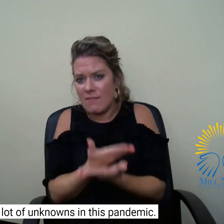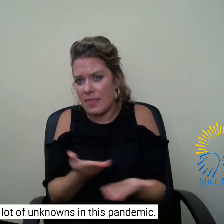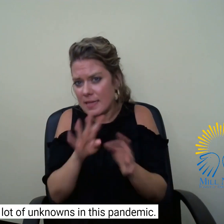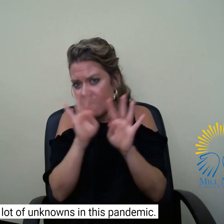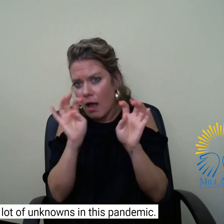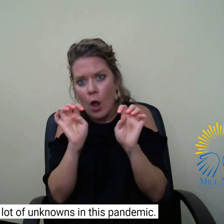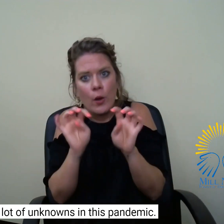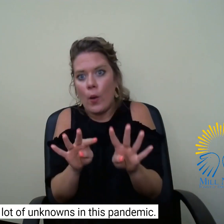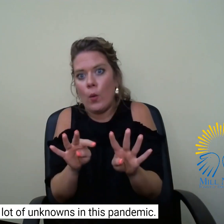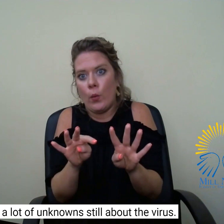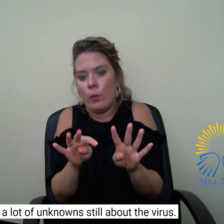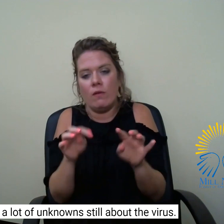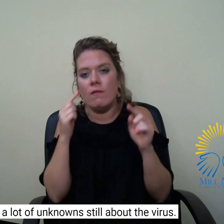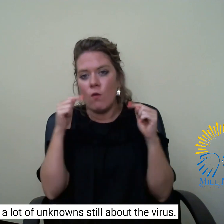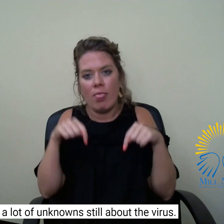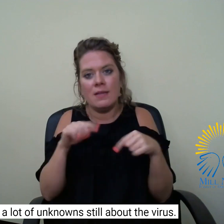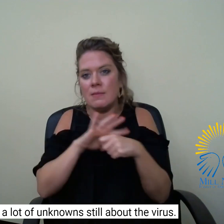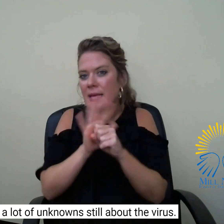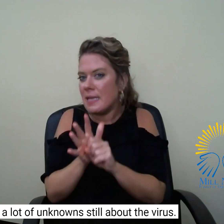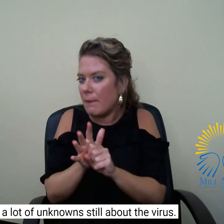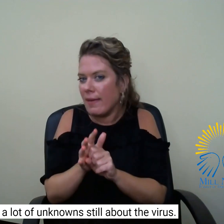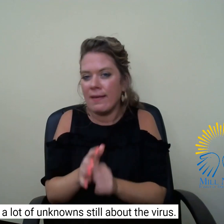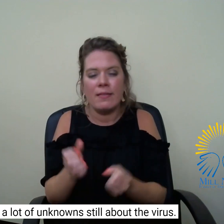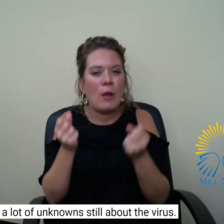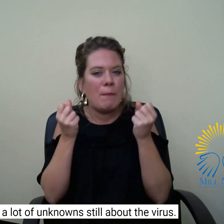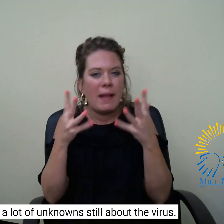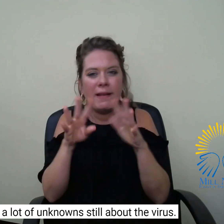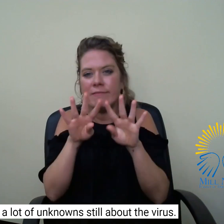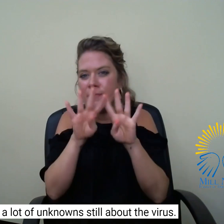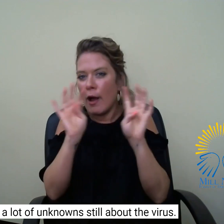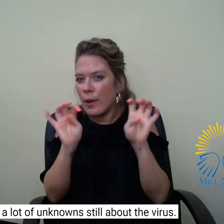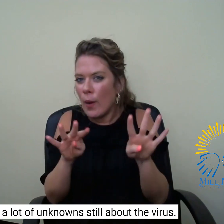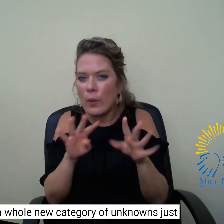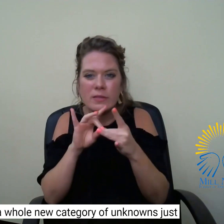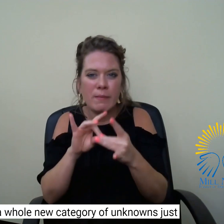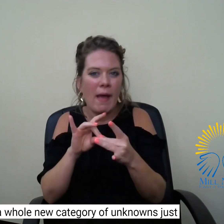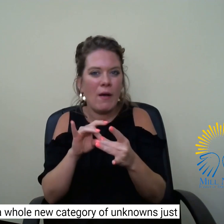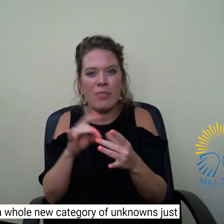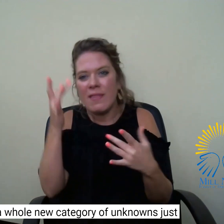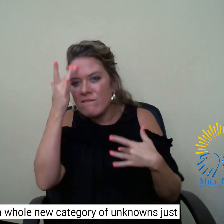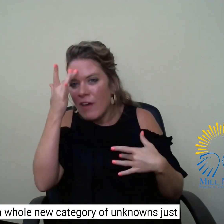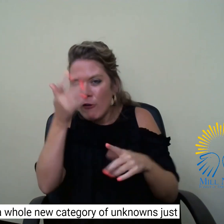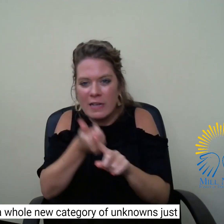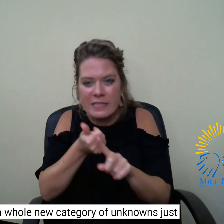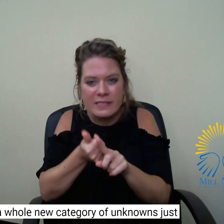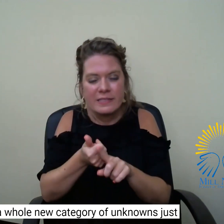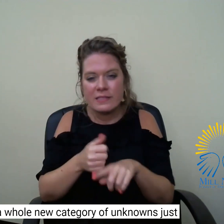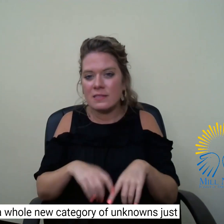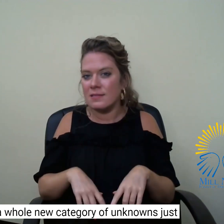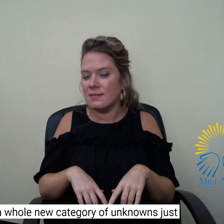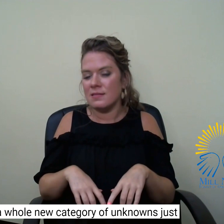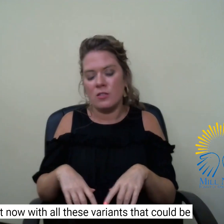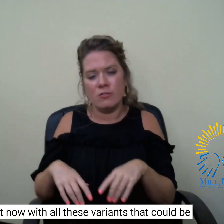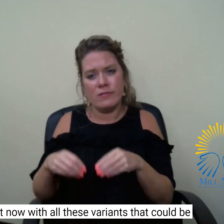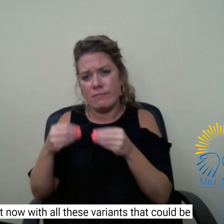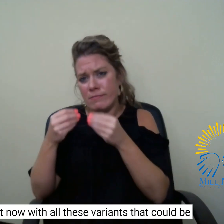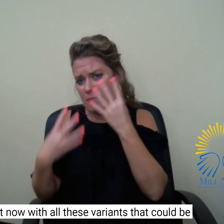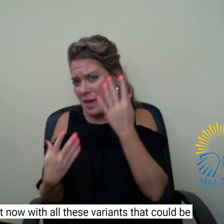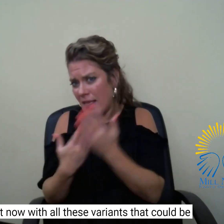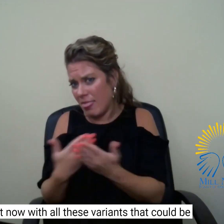in this pandemic. There are a lot of unknowns still about the virus. We have a whole new category of unknowns just erupting right now with